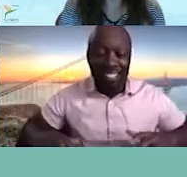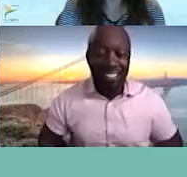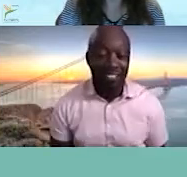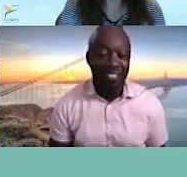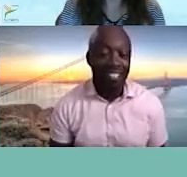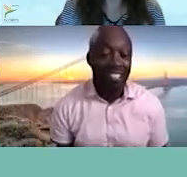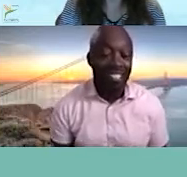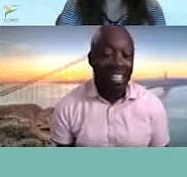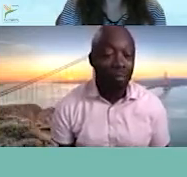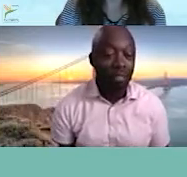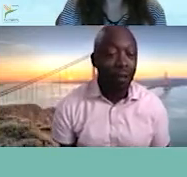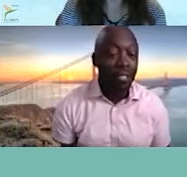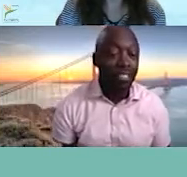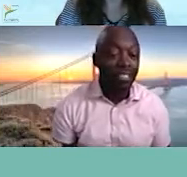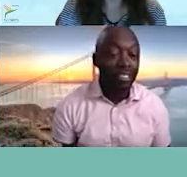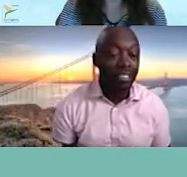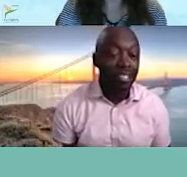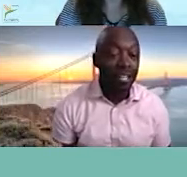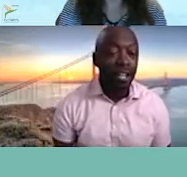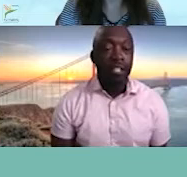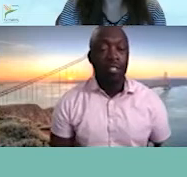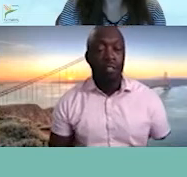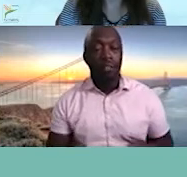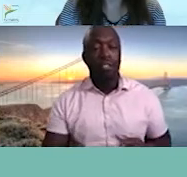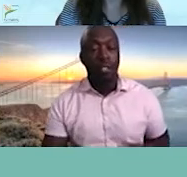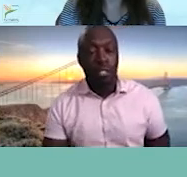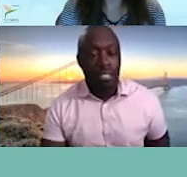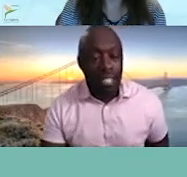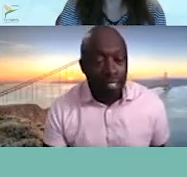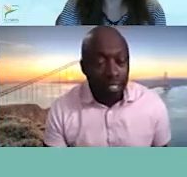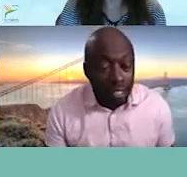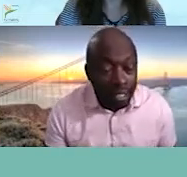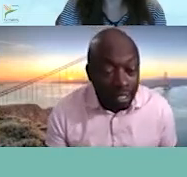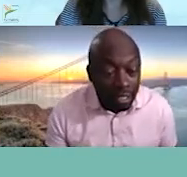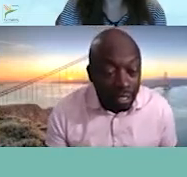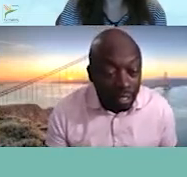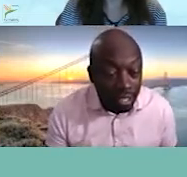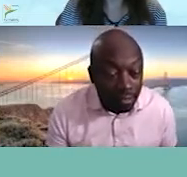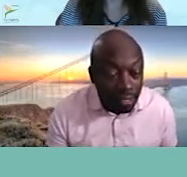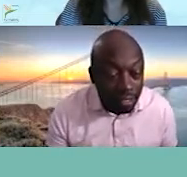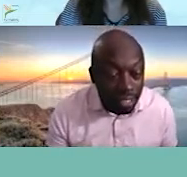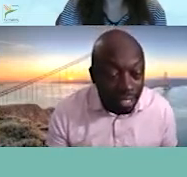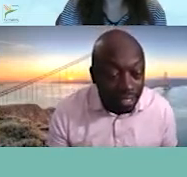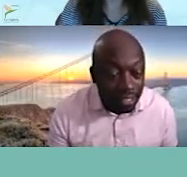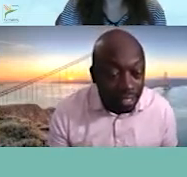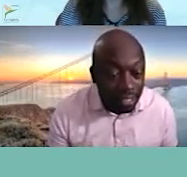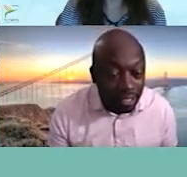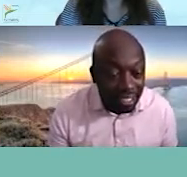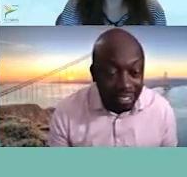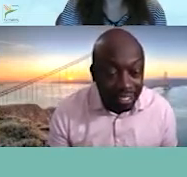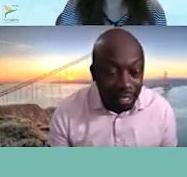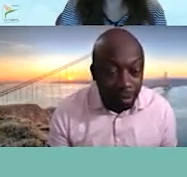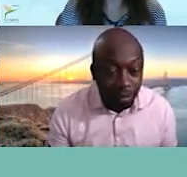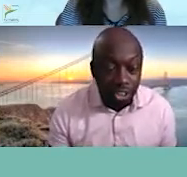the animals going. So you notice that in this left side, looks